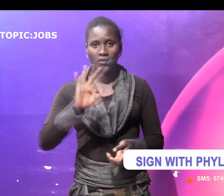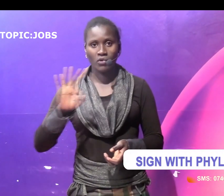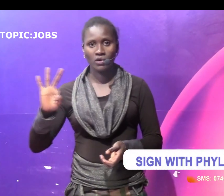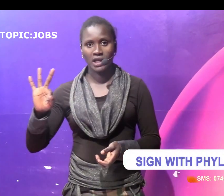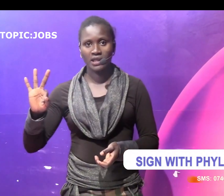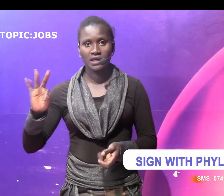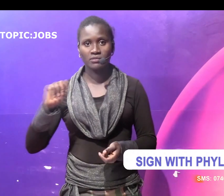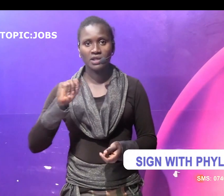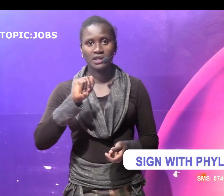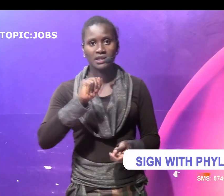like that, meaning